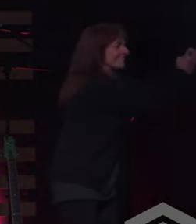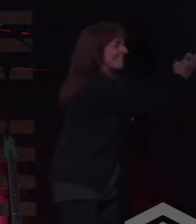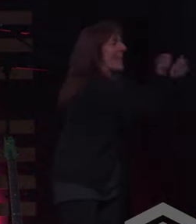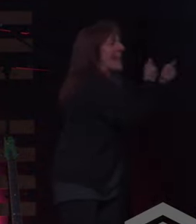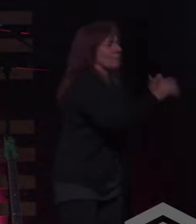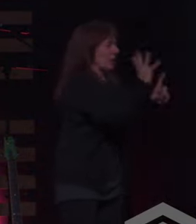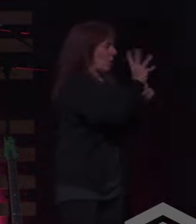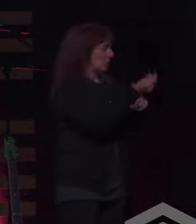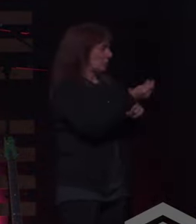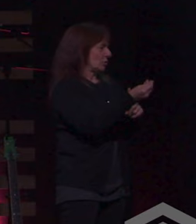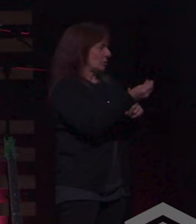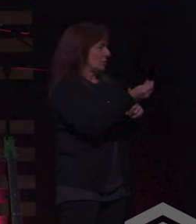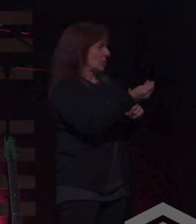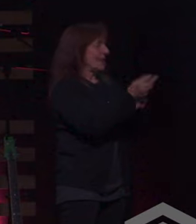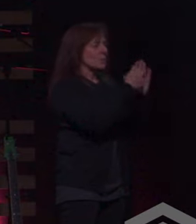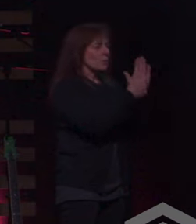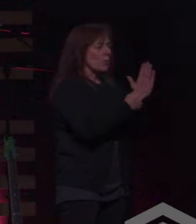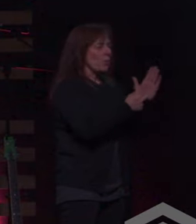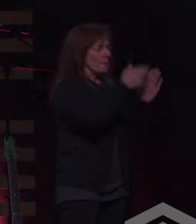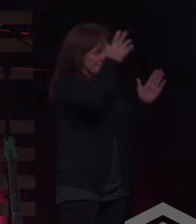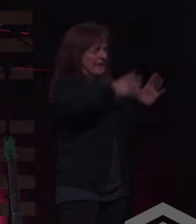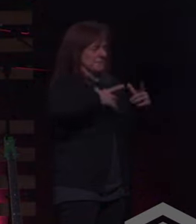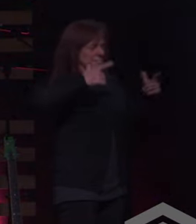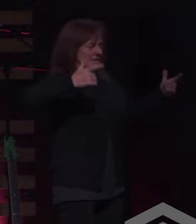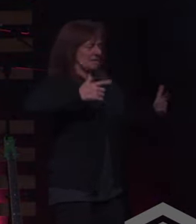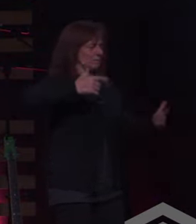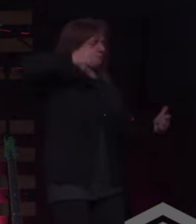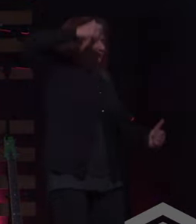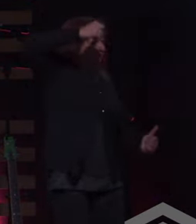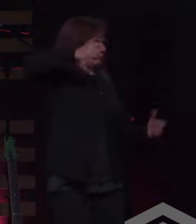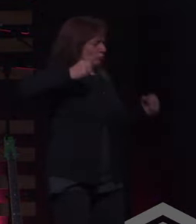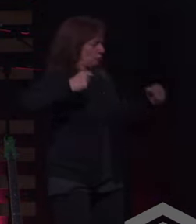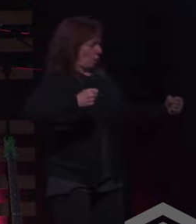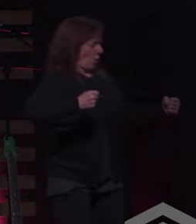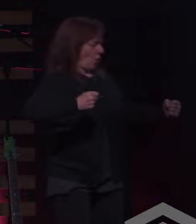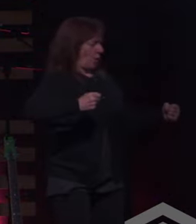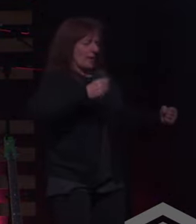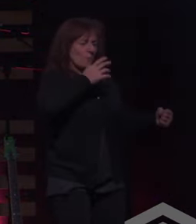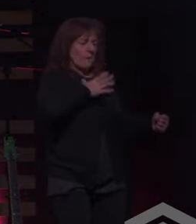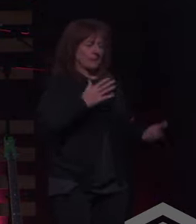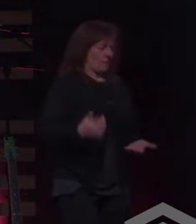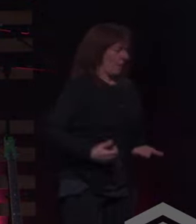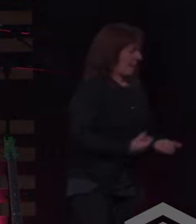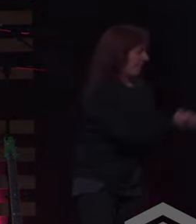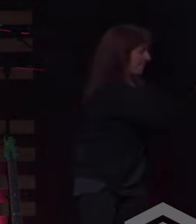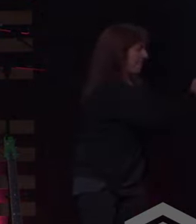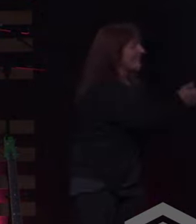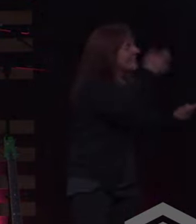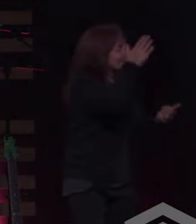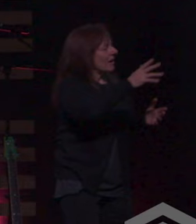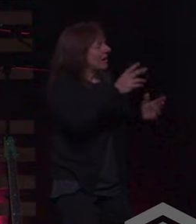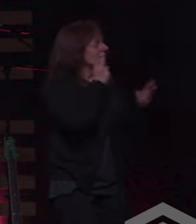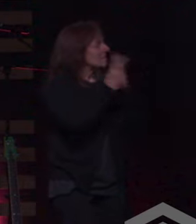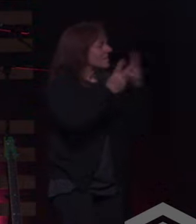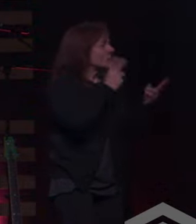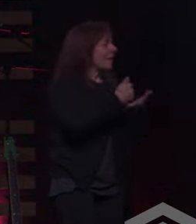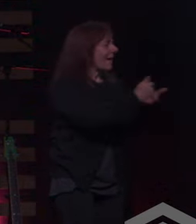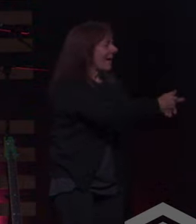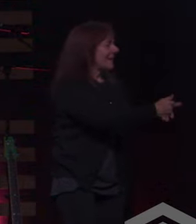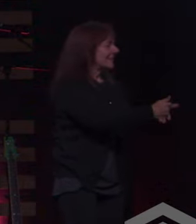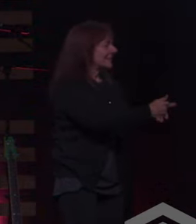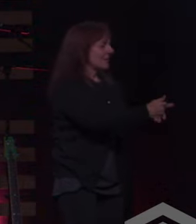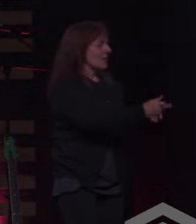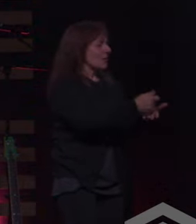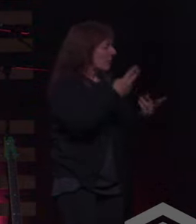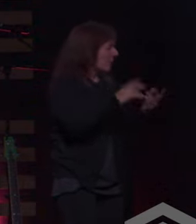every culture, as a rule, men are bigger and stronger than women. Is this not God's visual aid concerning his purpose